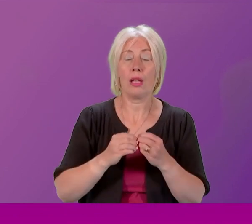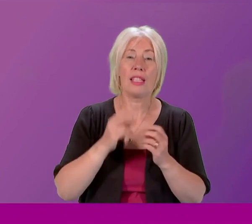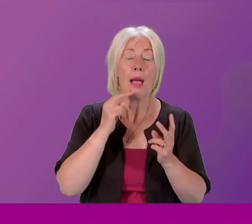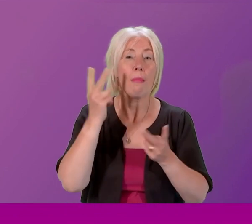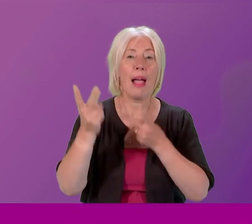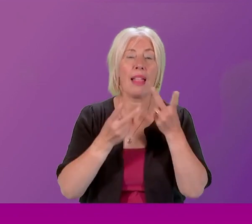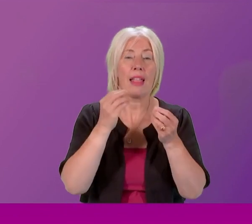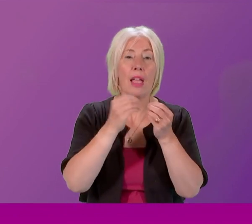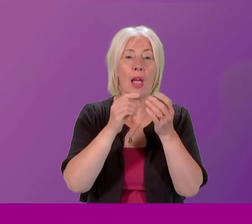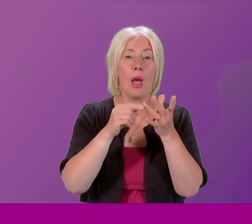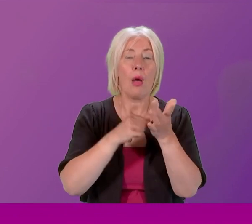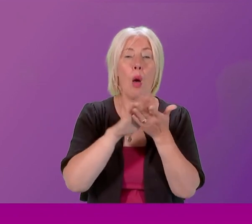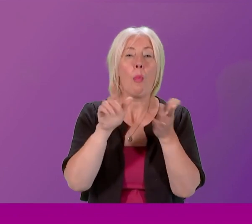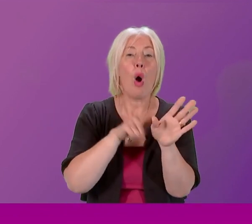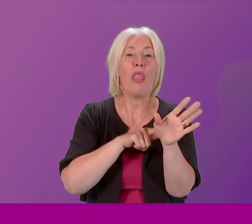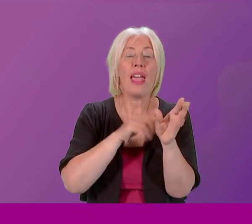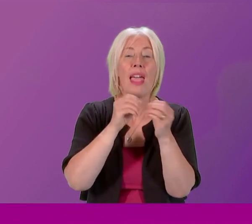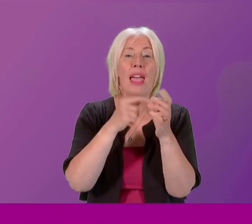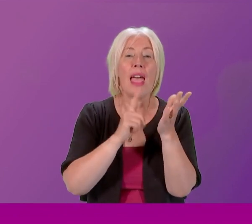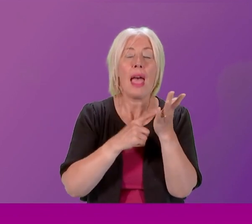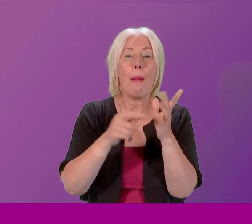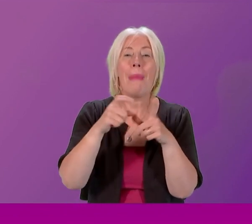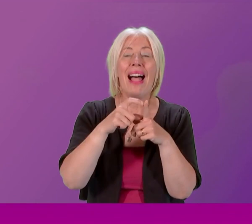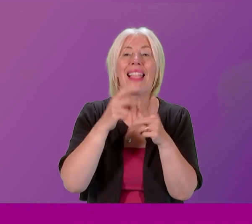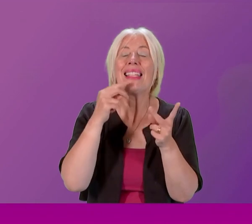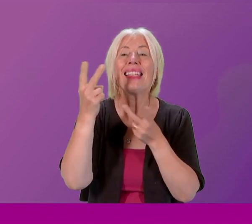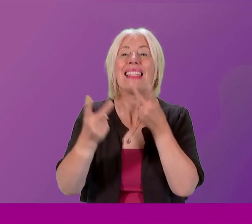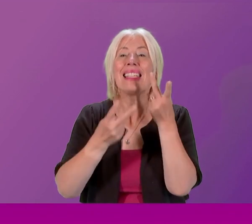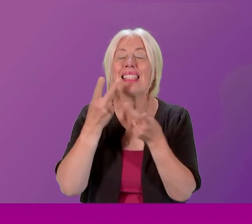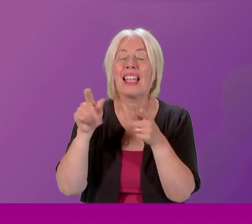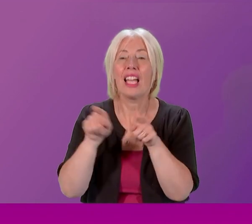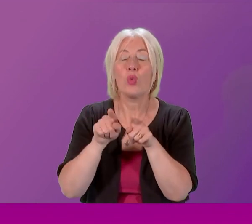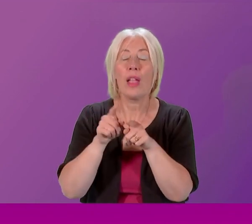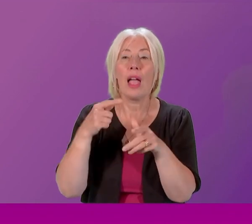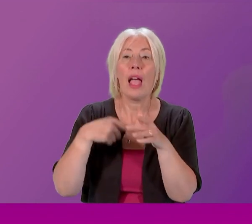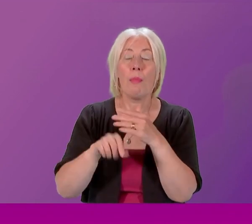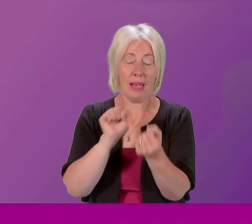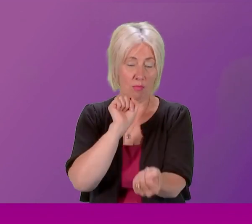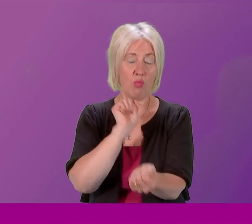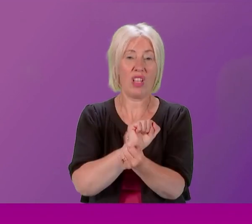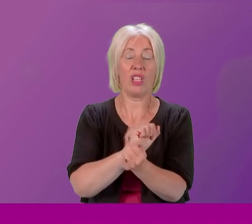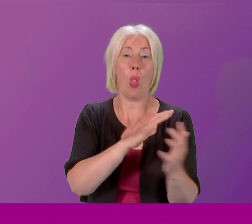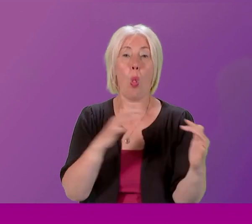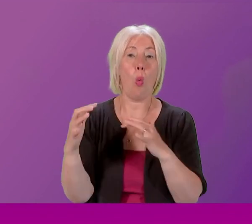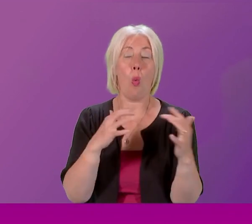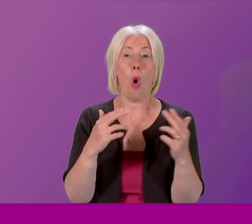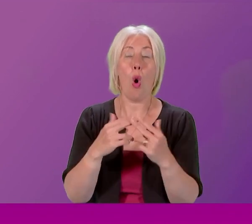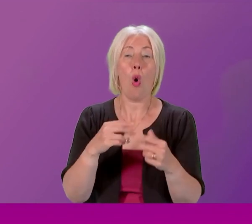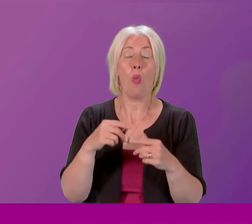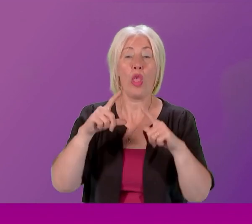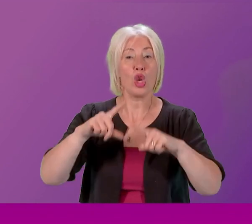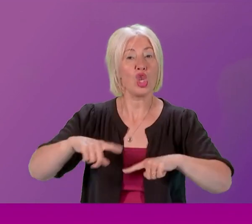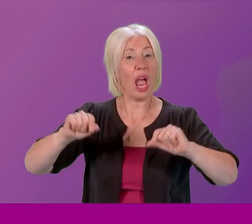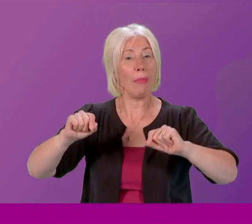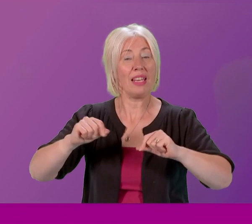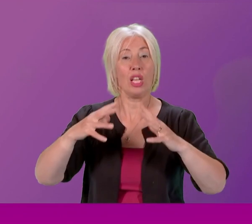singer. He was also a prisoner of war with the Japanese during the Second